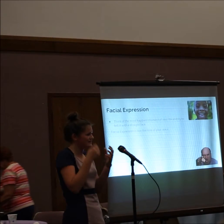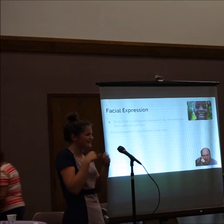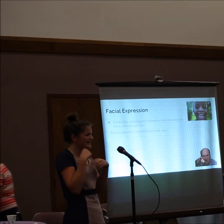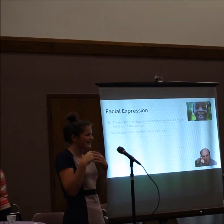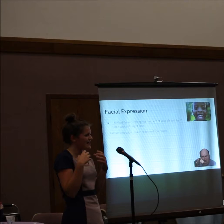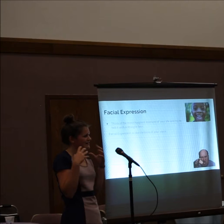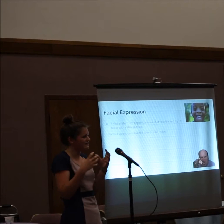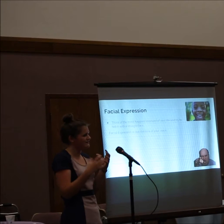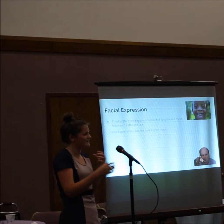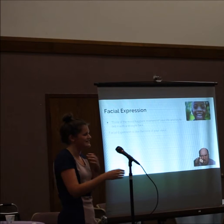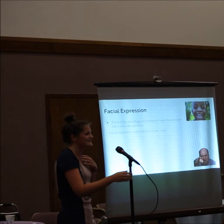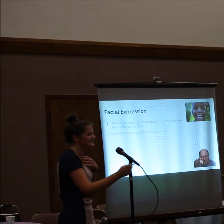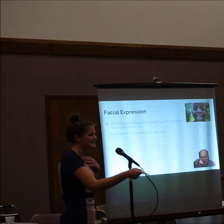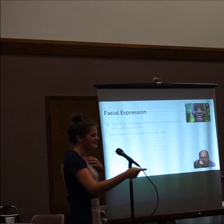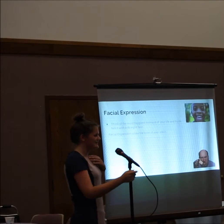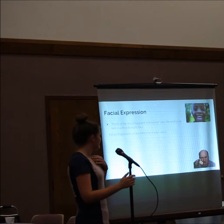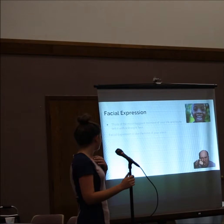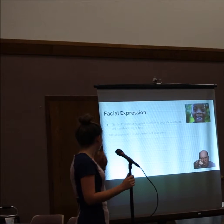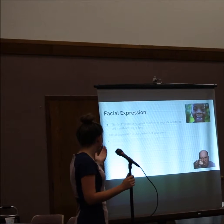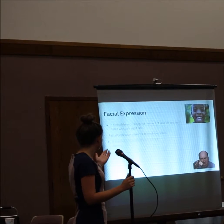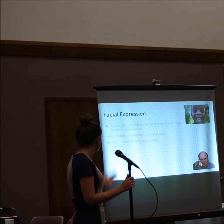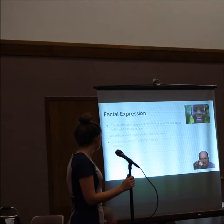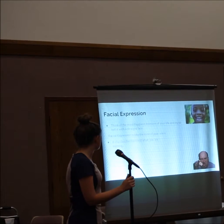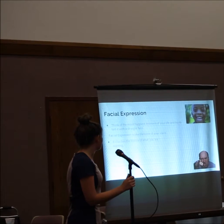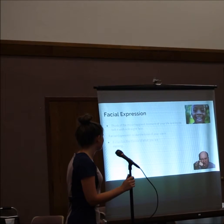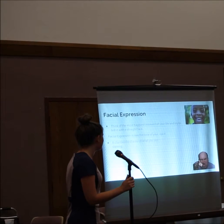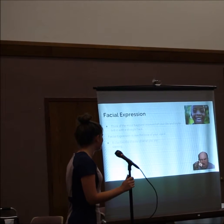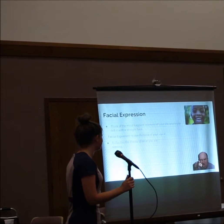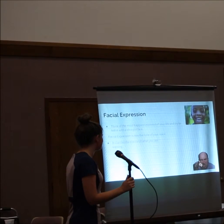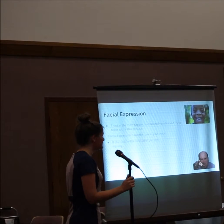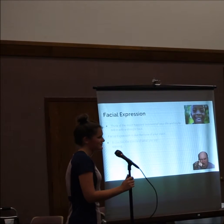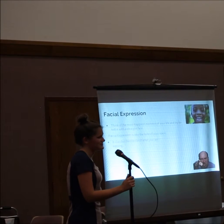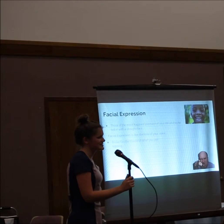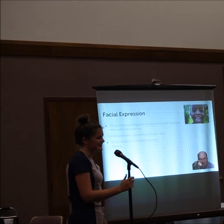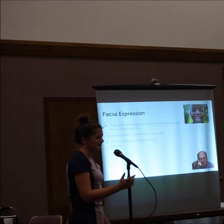what clarifies it. And what just like clarifies the theme of what you're signing.